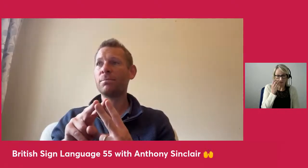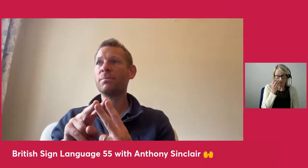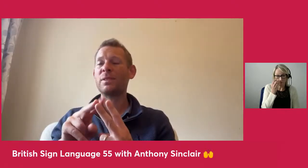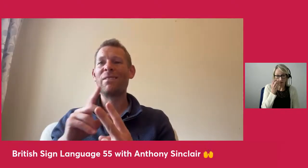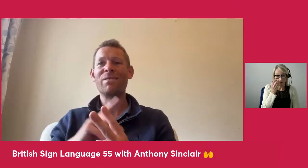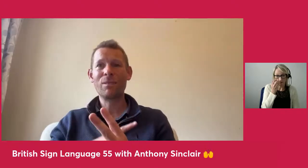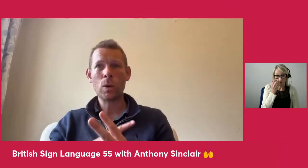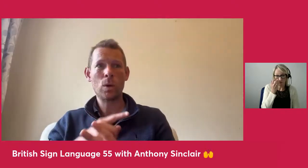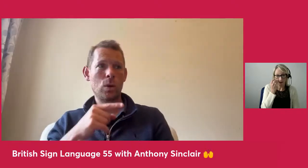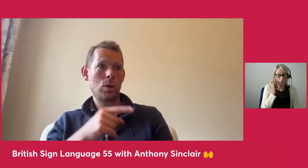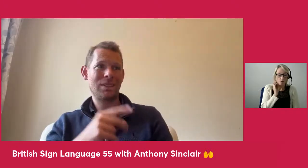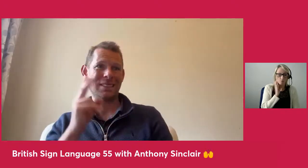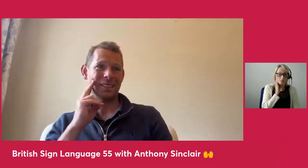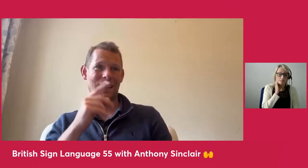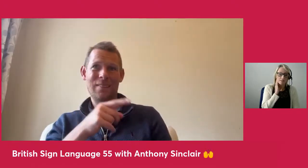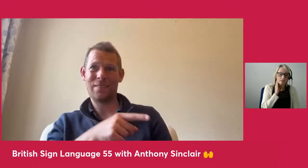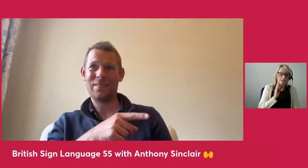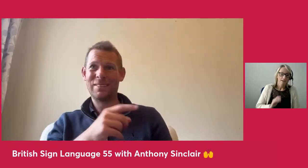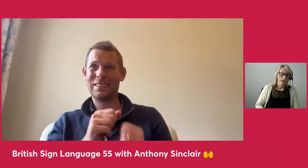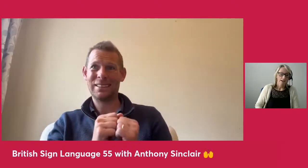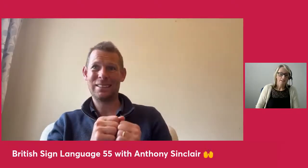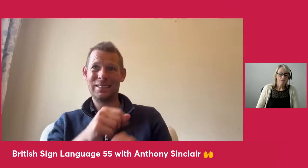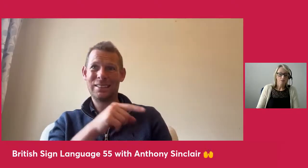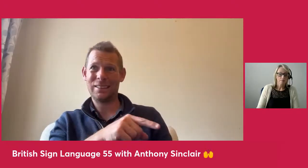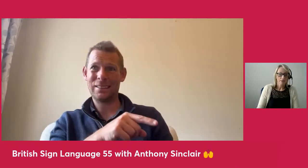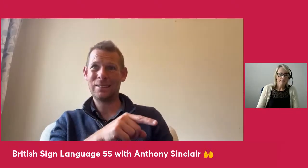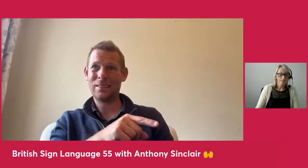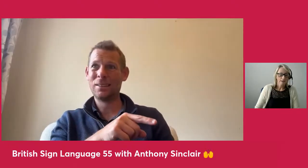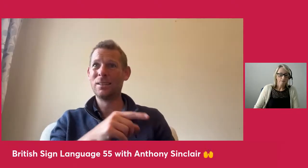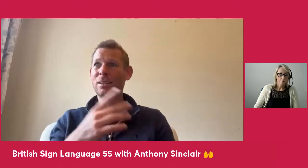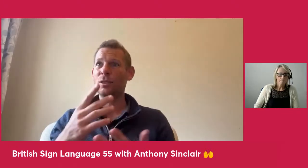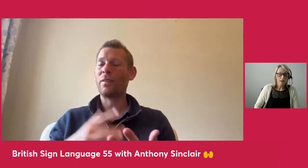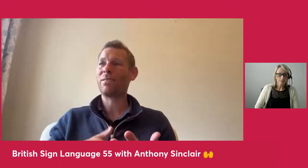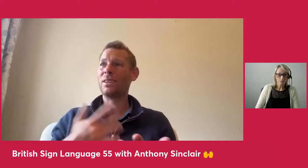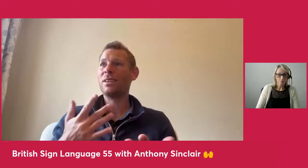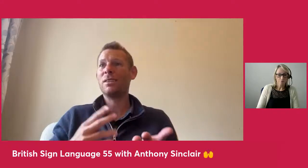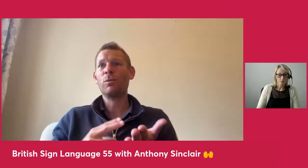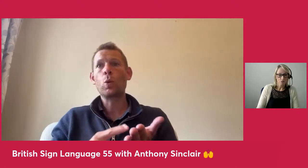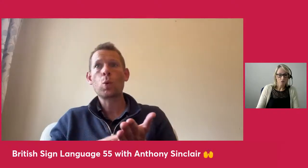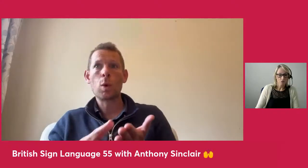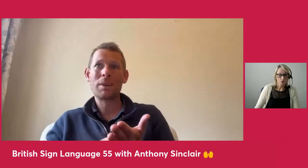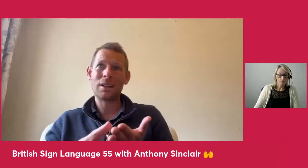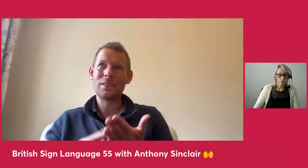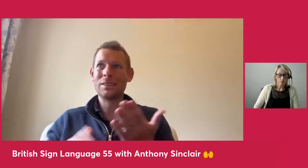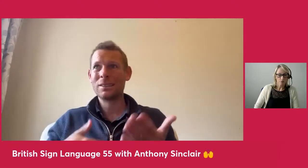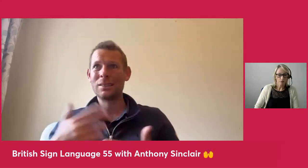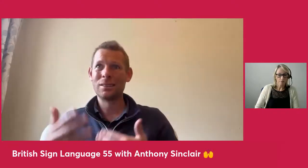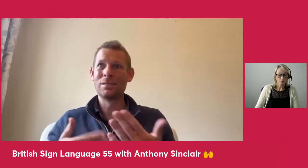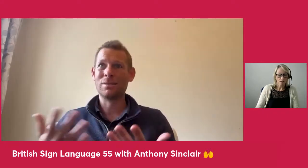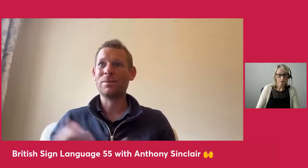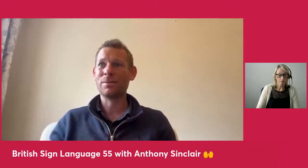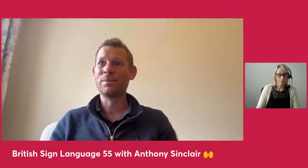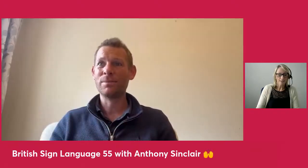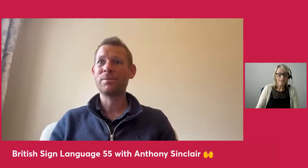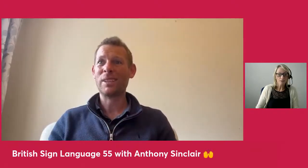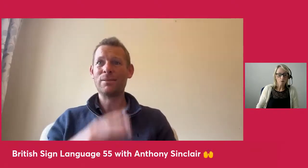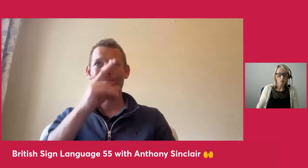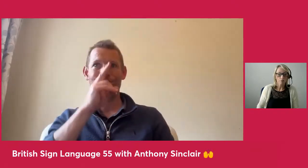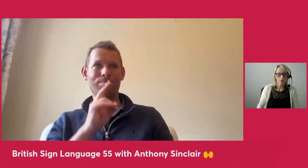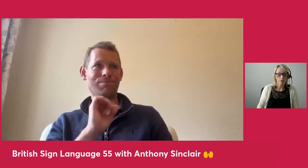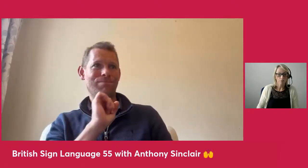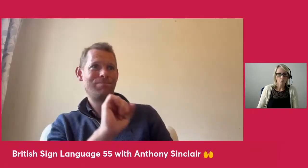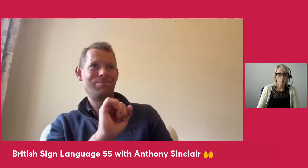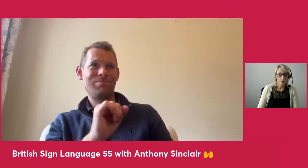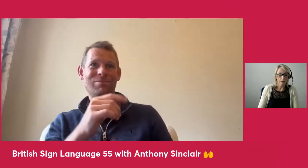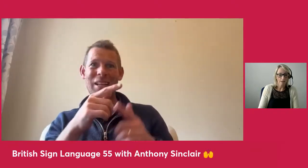and some deaf awareness with care homes. And so that makes a massive difference to people who live there. They can get on